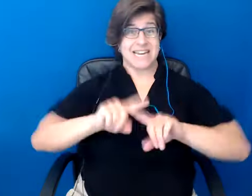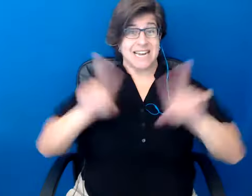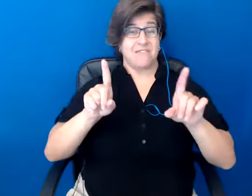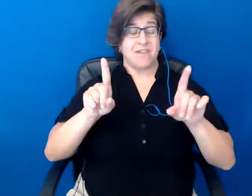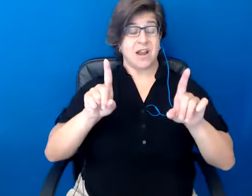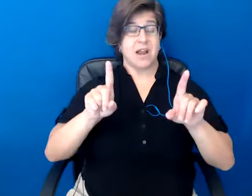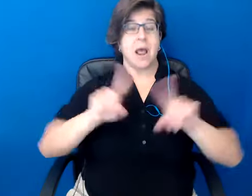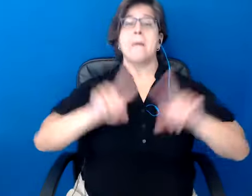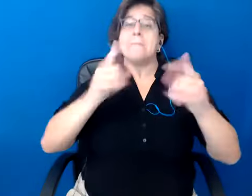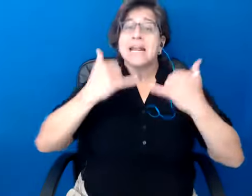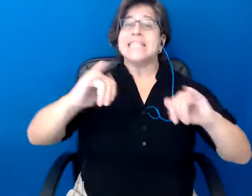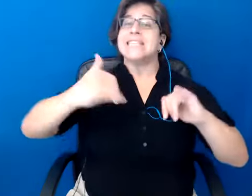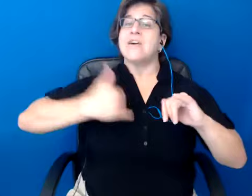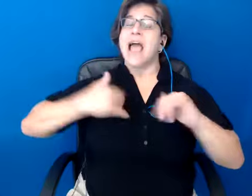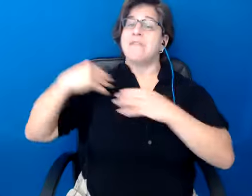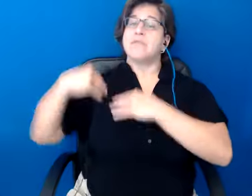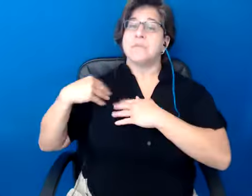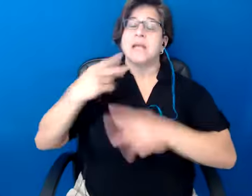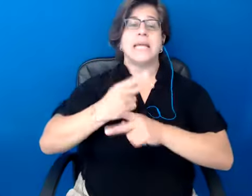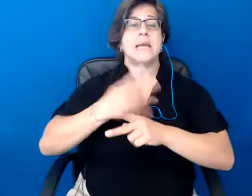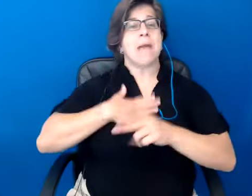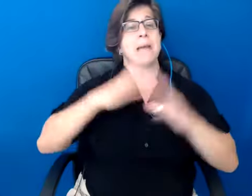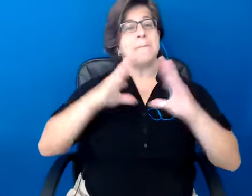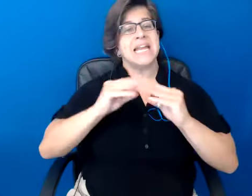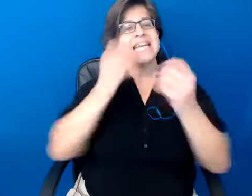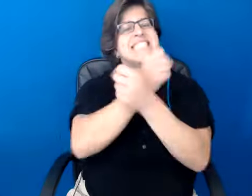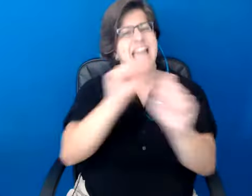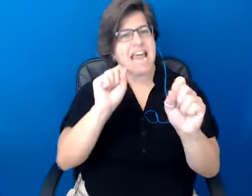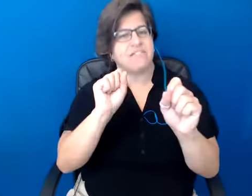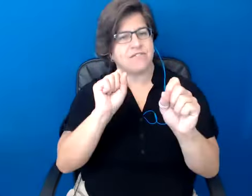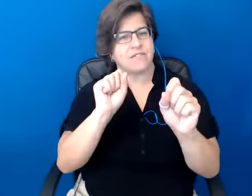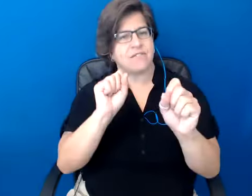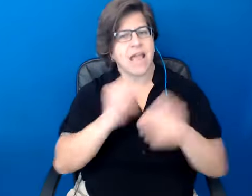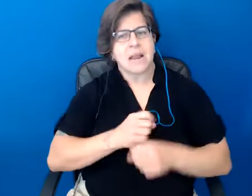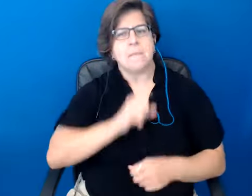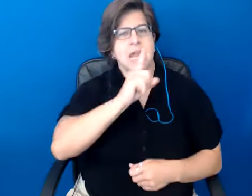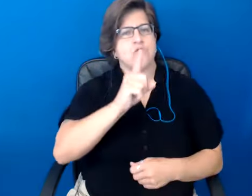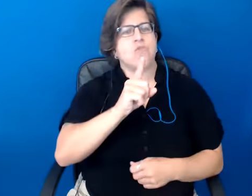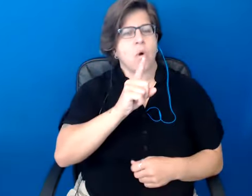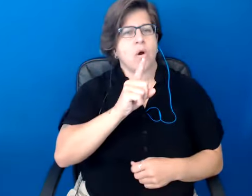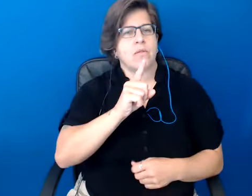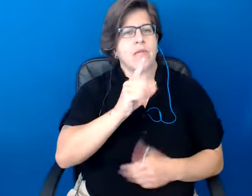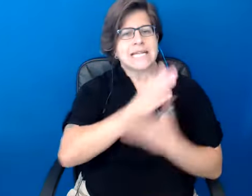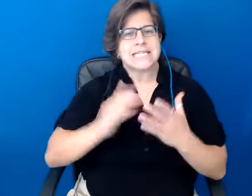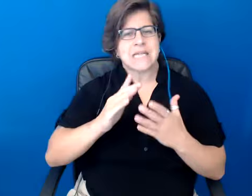Zoom, we have a different setting, but I still have the responsibility to keep my meetings